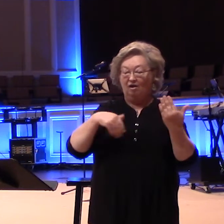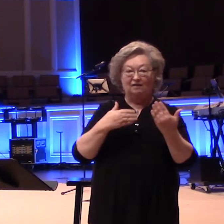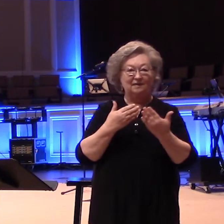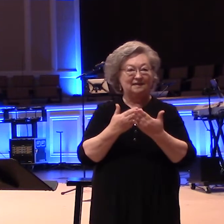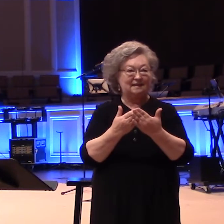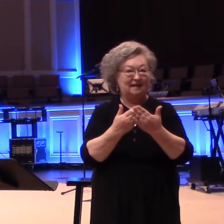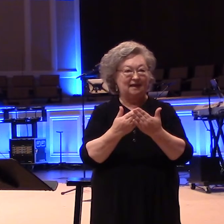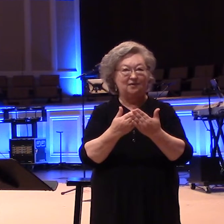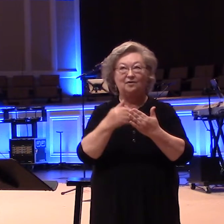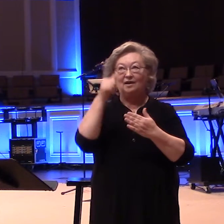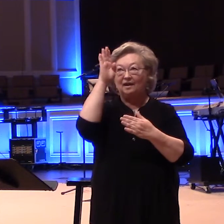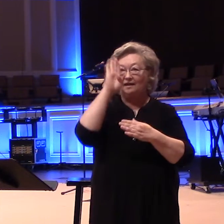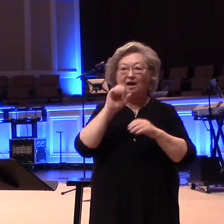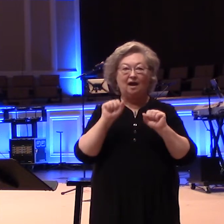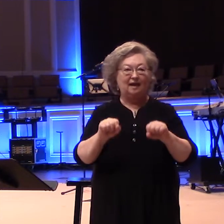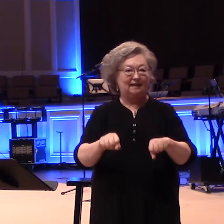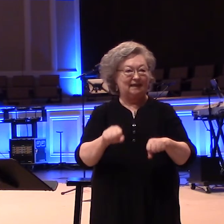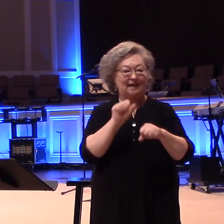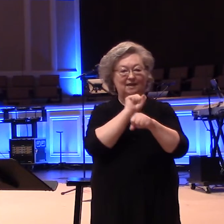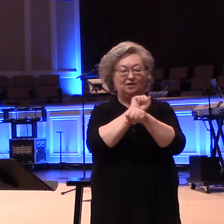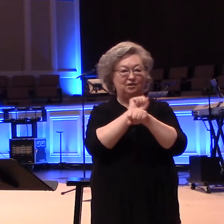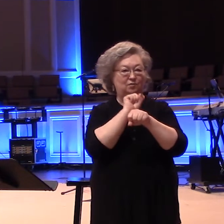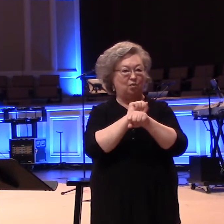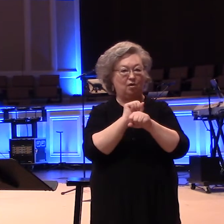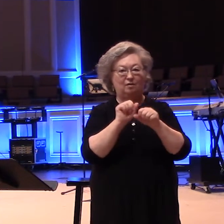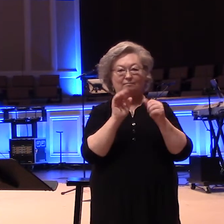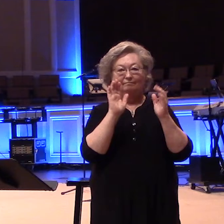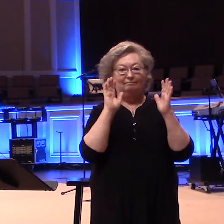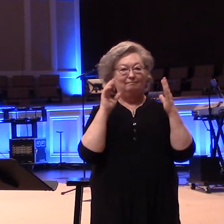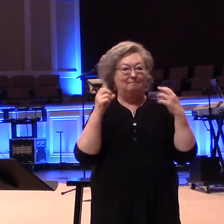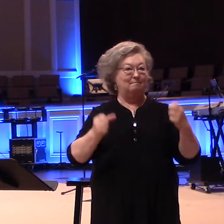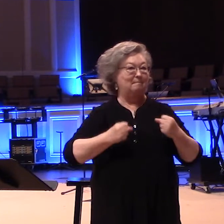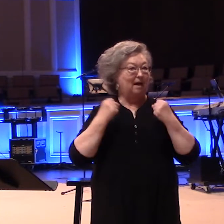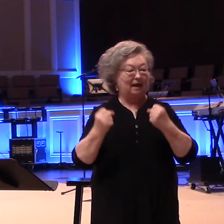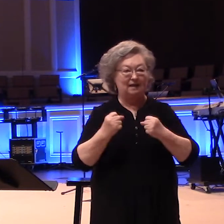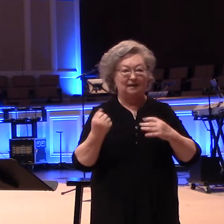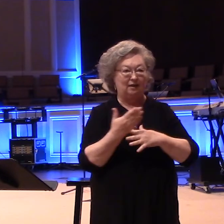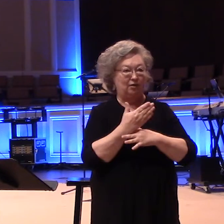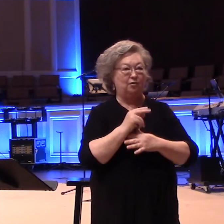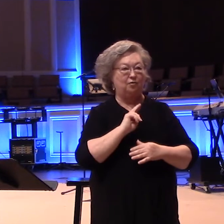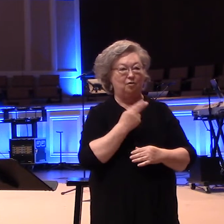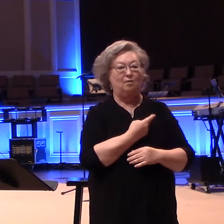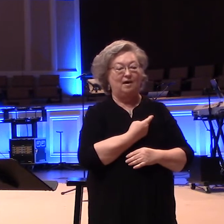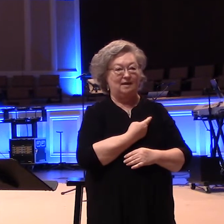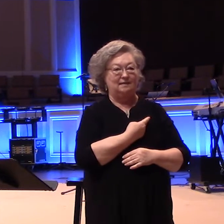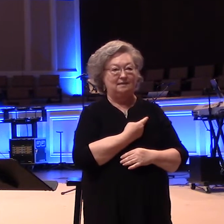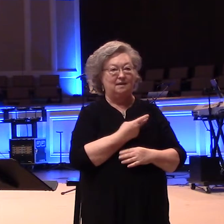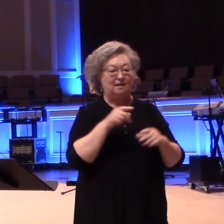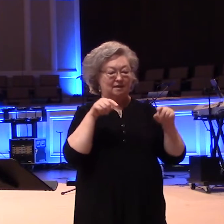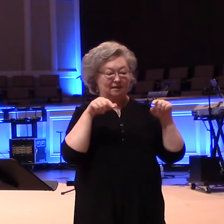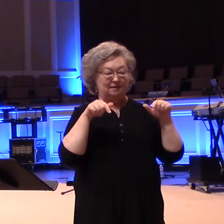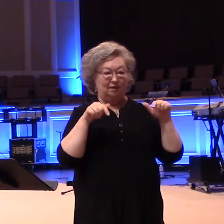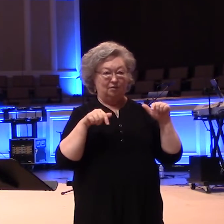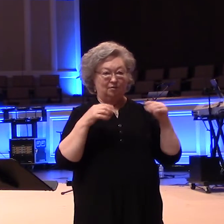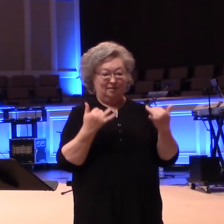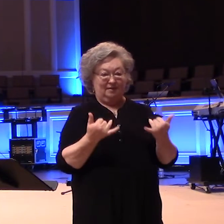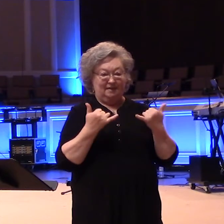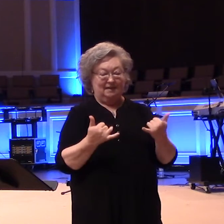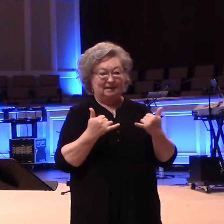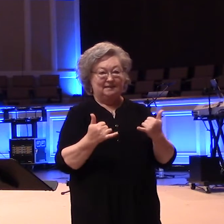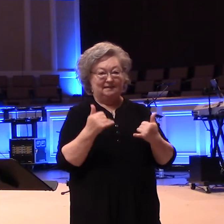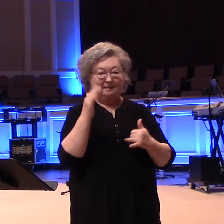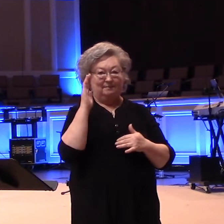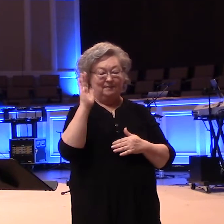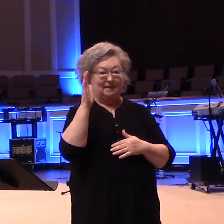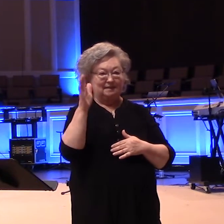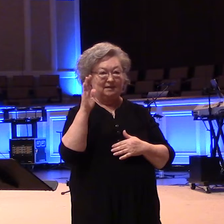work mightily in us. So how do we come home through the tithe? That's what this message is about. And I want you to see five things very